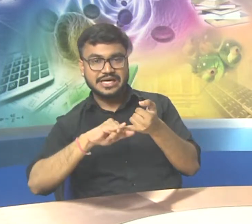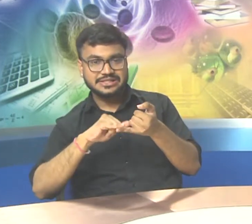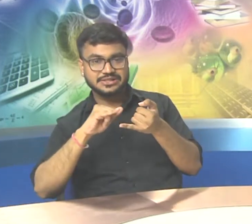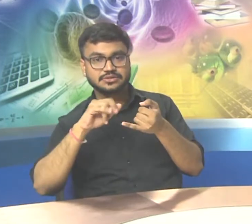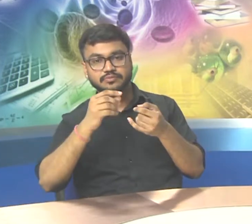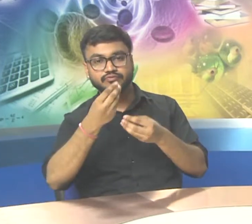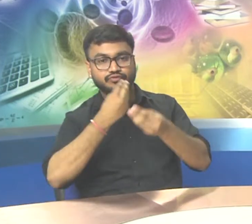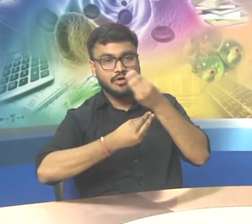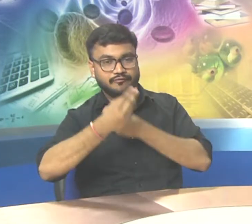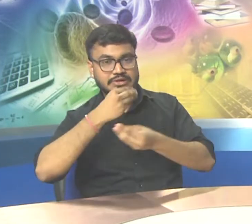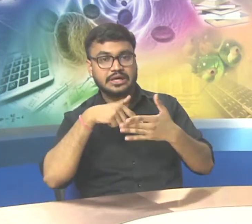defecation easier.